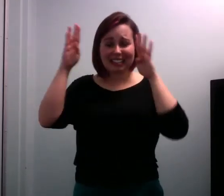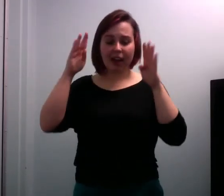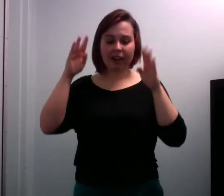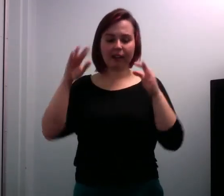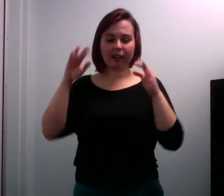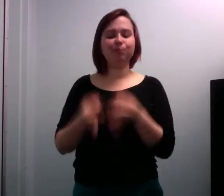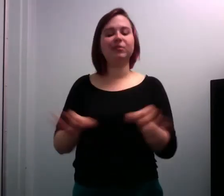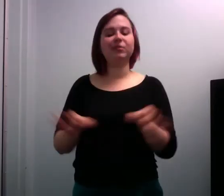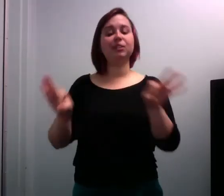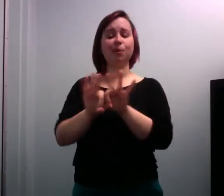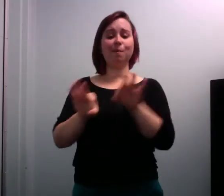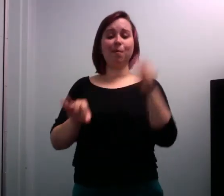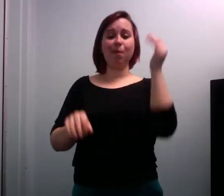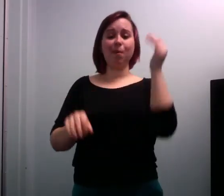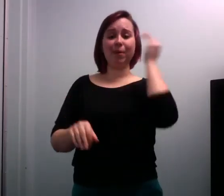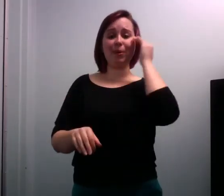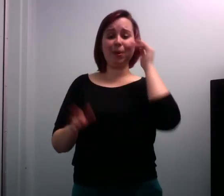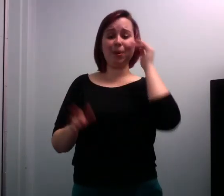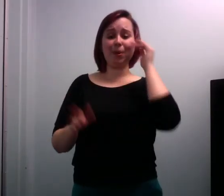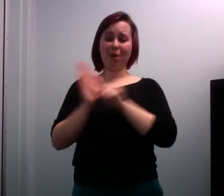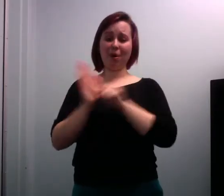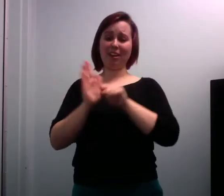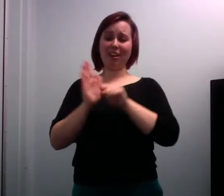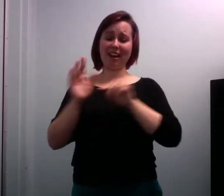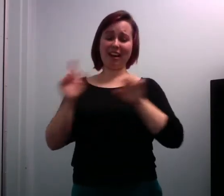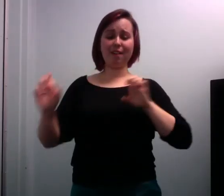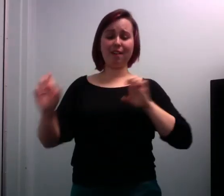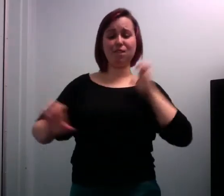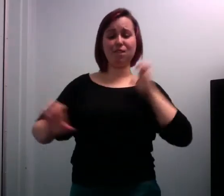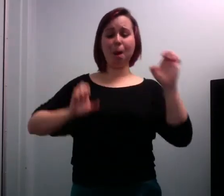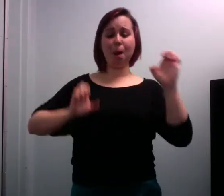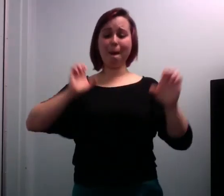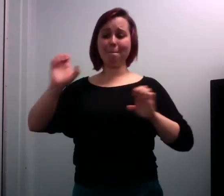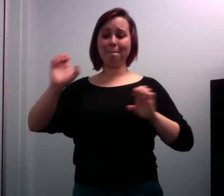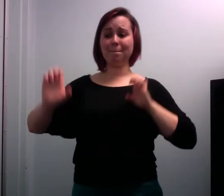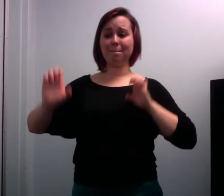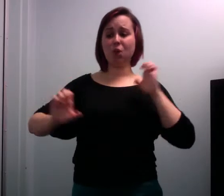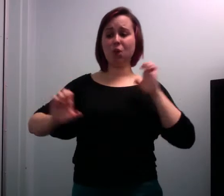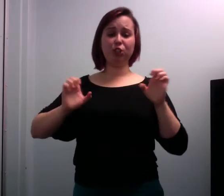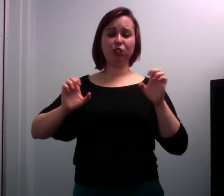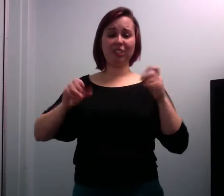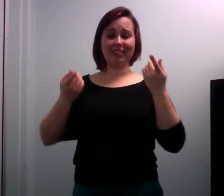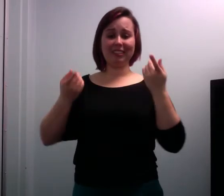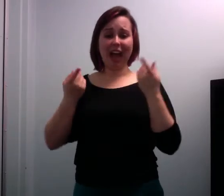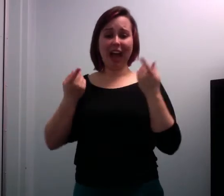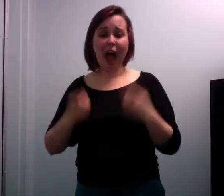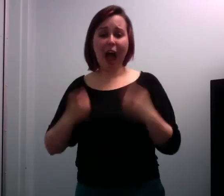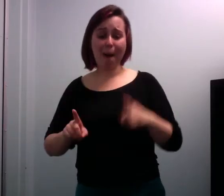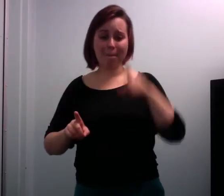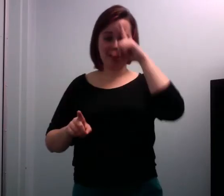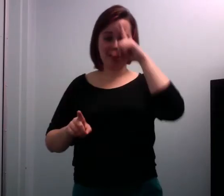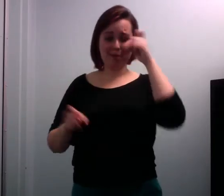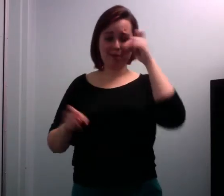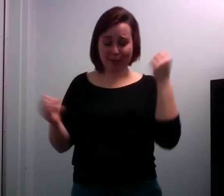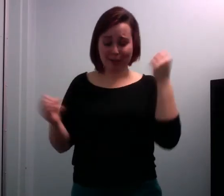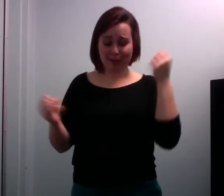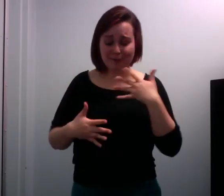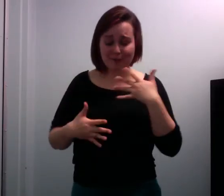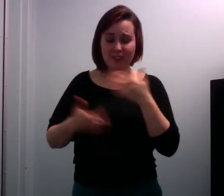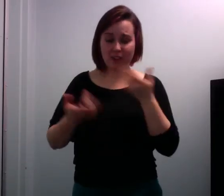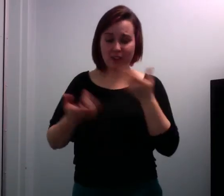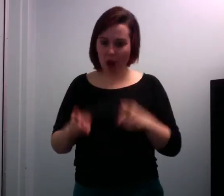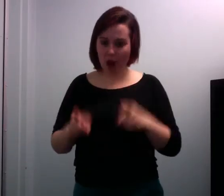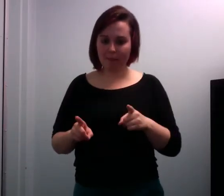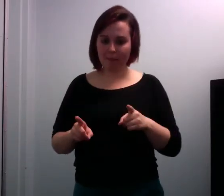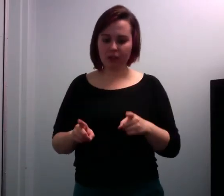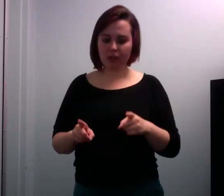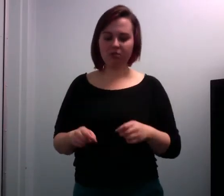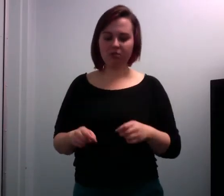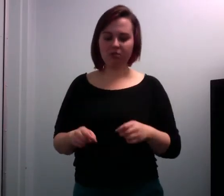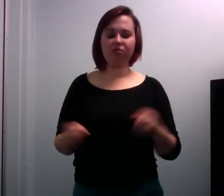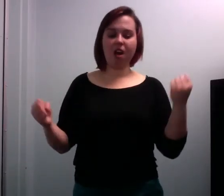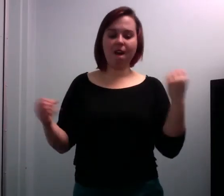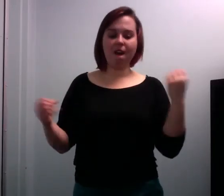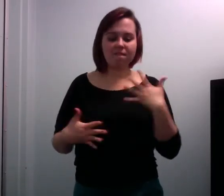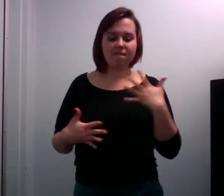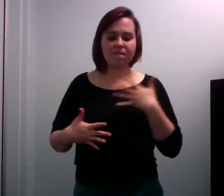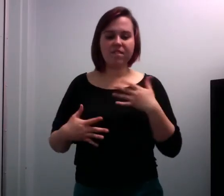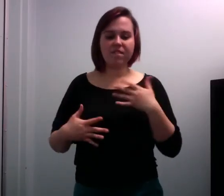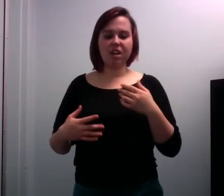we're experiencing are actually based in fear. Fear of failure, fear of being hurt, fear of